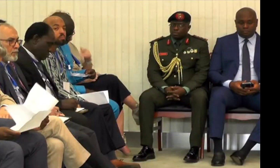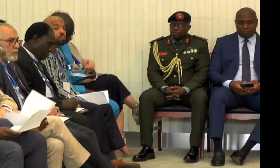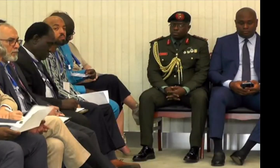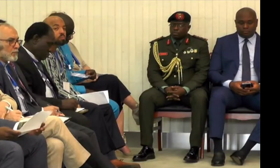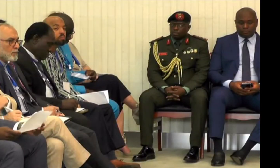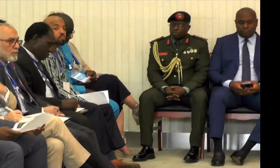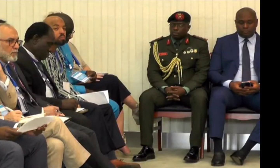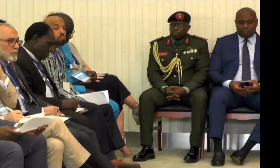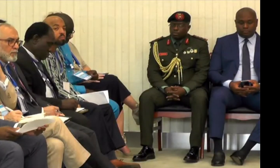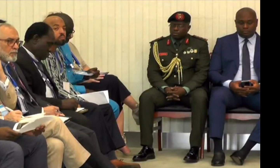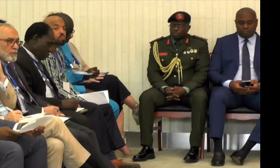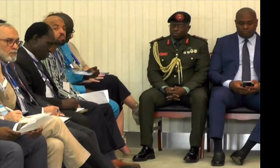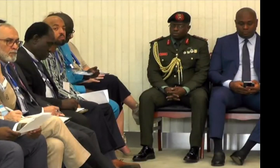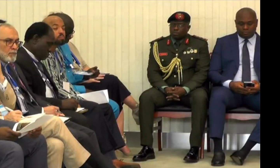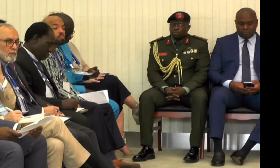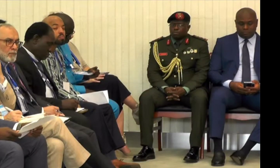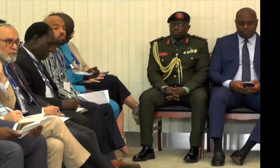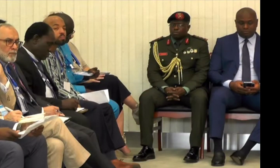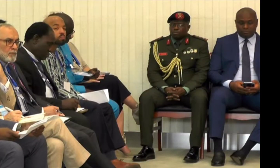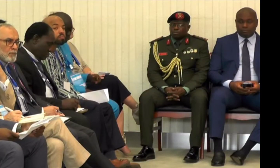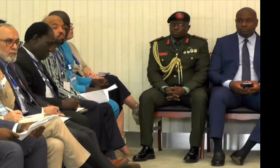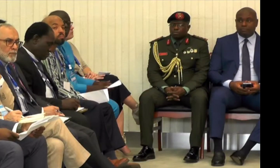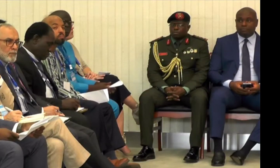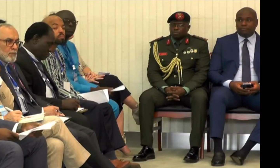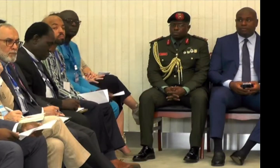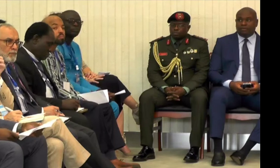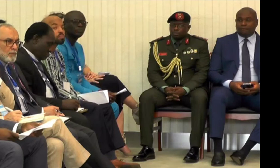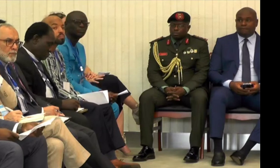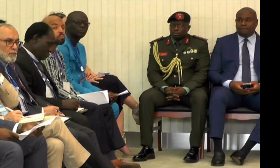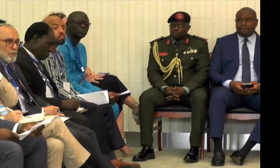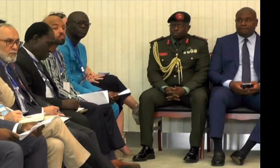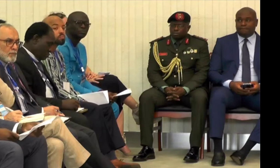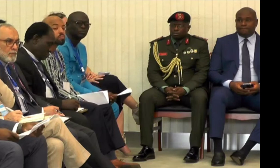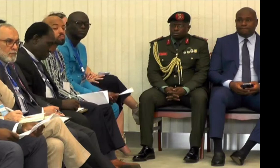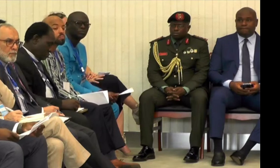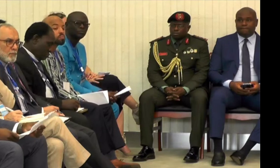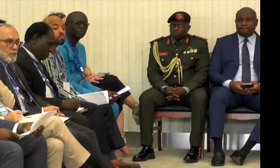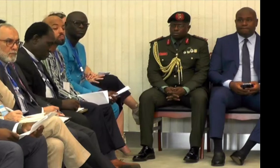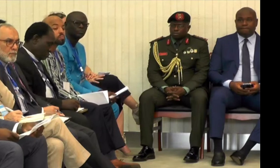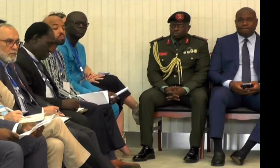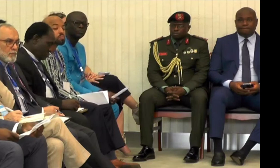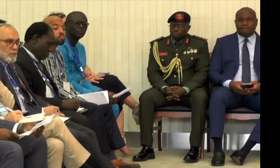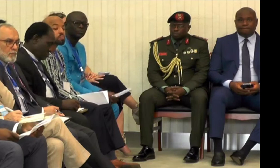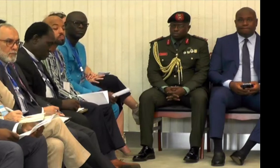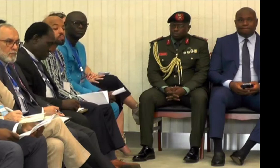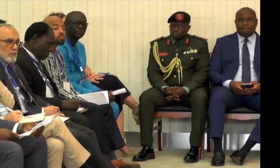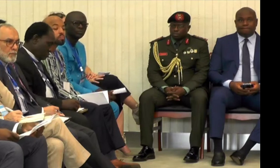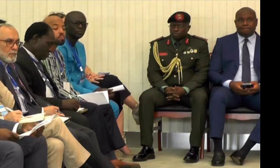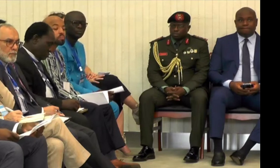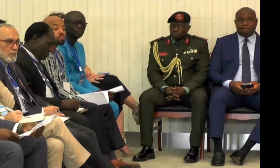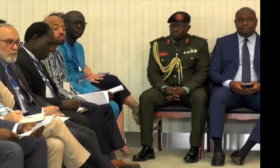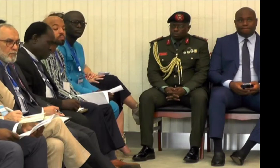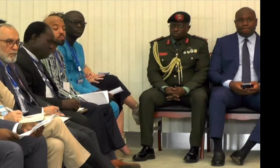Council adopted a resolution which is called the Veto Initiative,